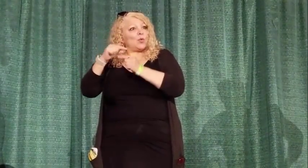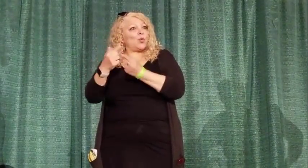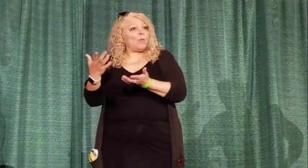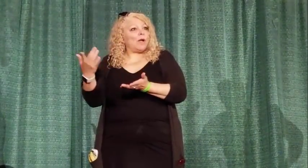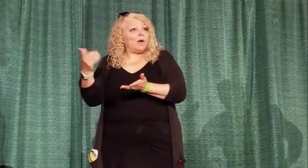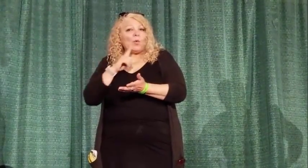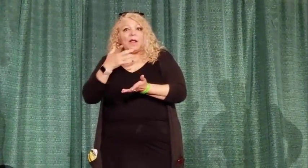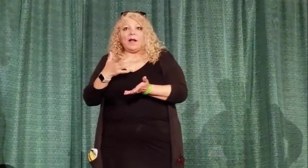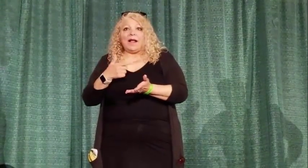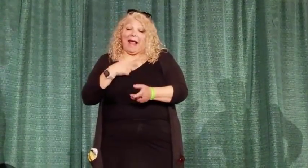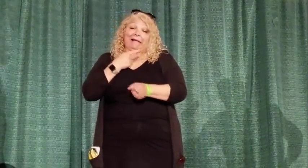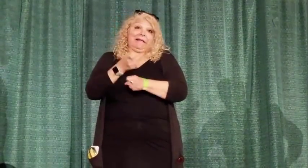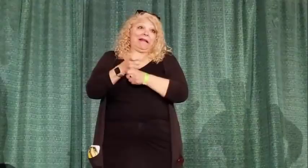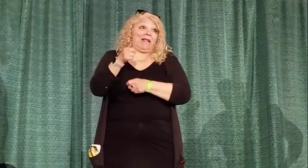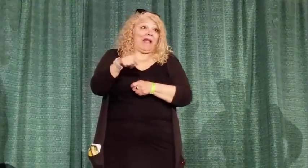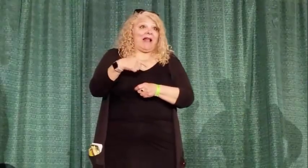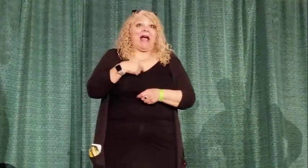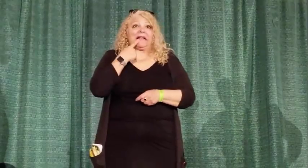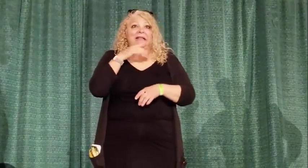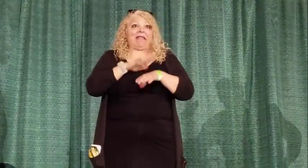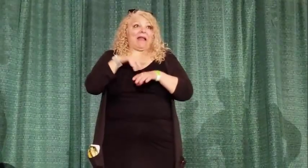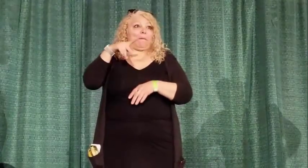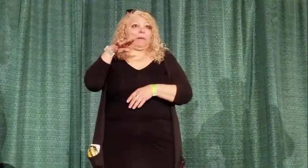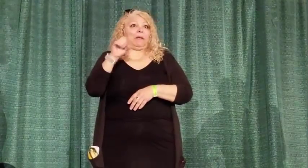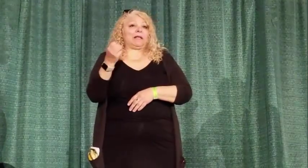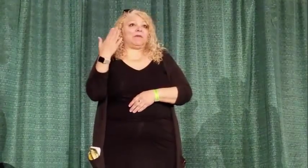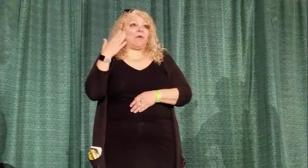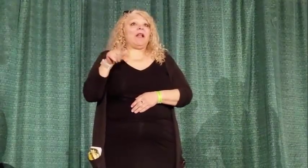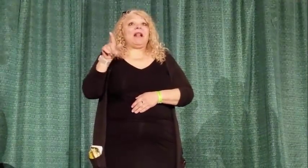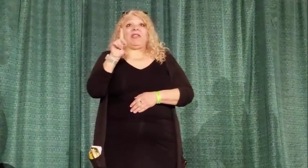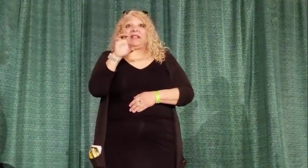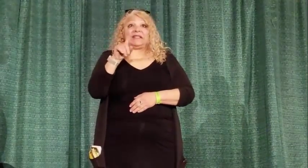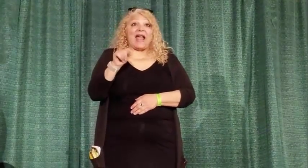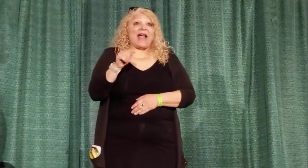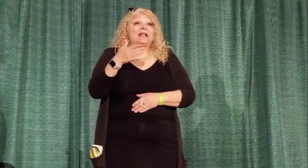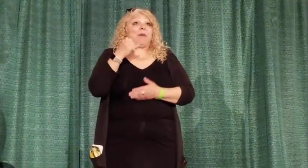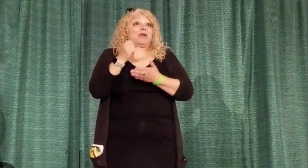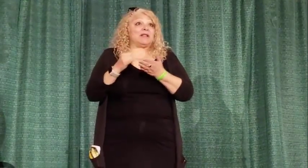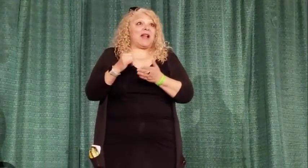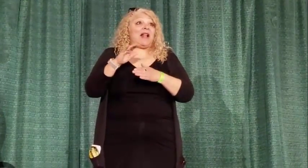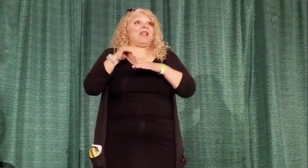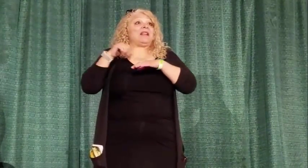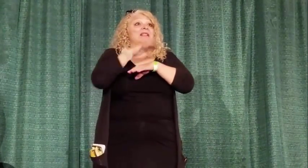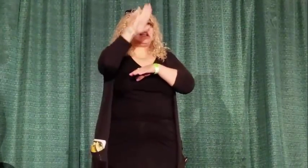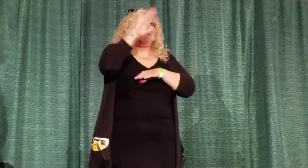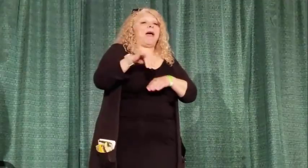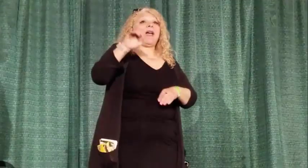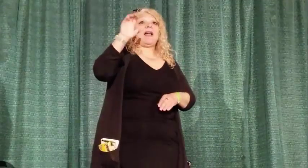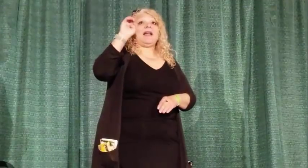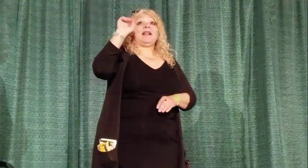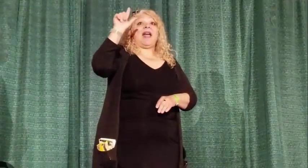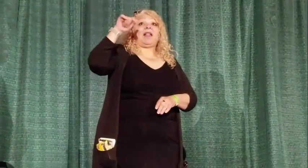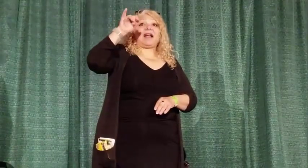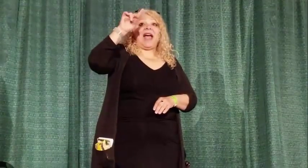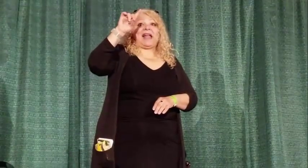I said that joke on public television, except I said, this diet couldn't be better designed had it been sent over by Al-Qaeda, but they cut